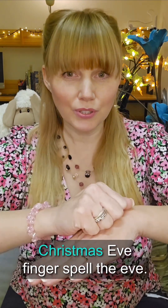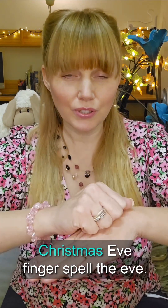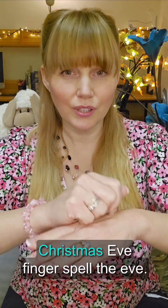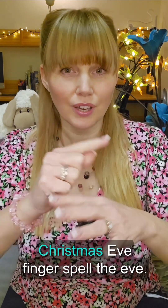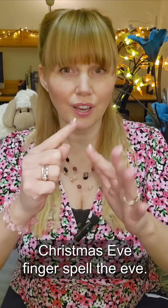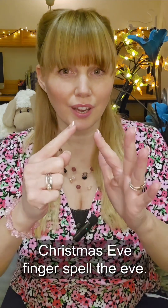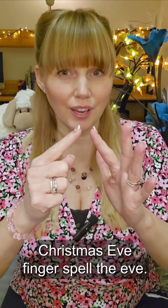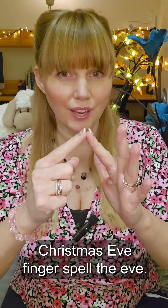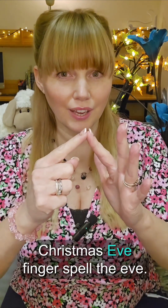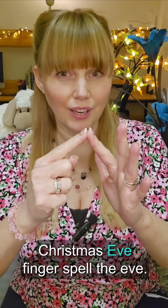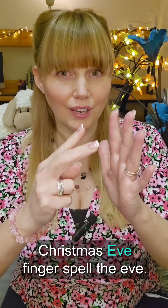Christmas Eve,